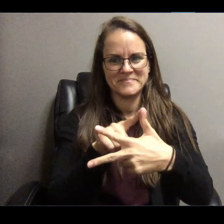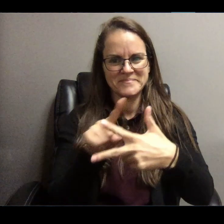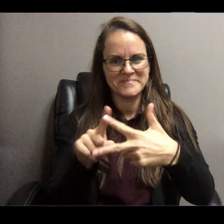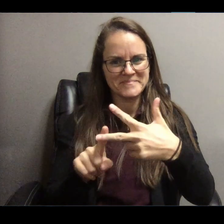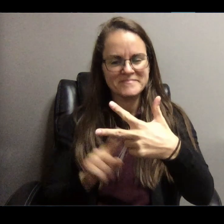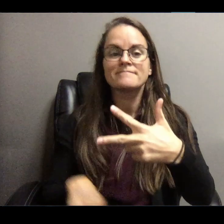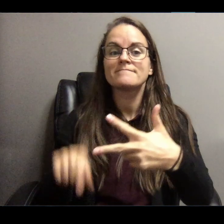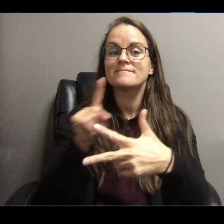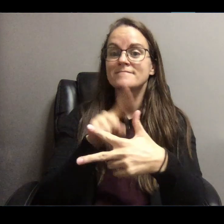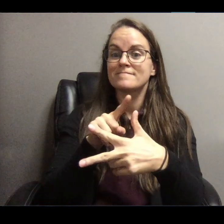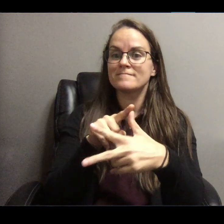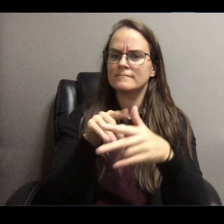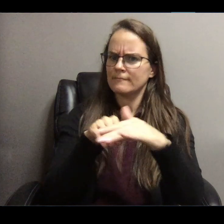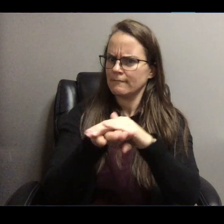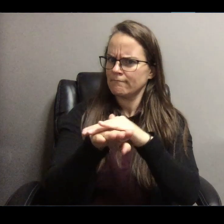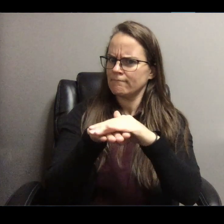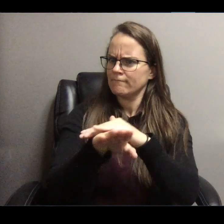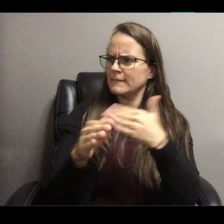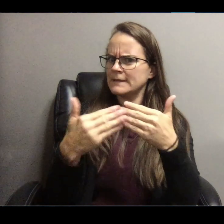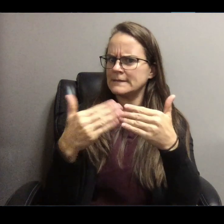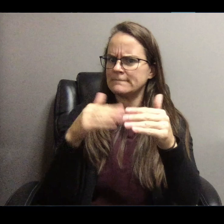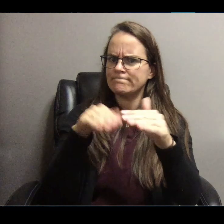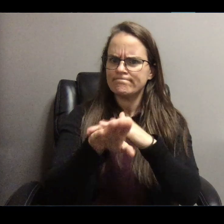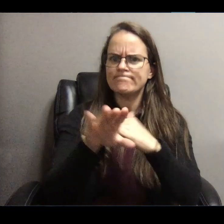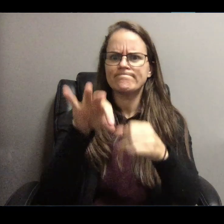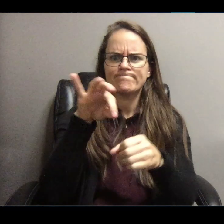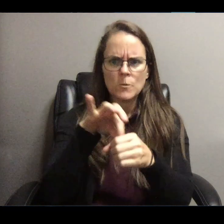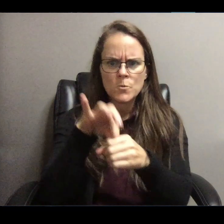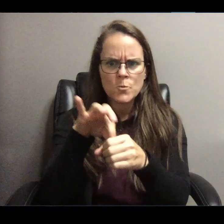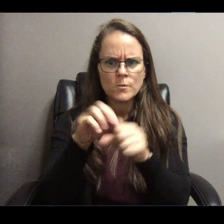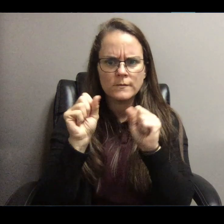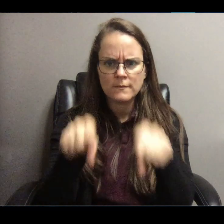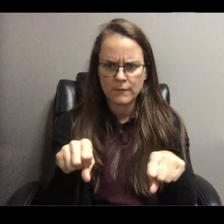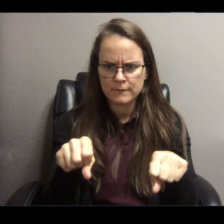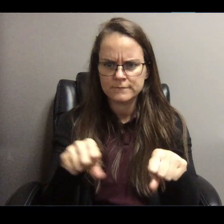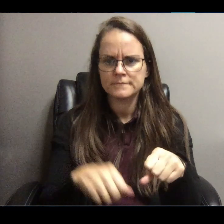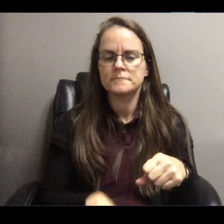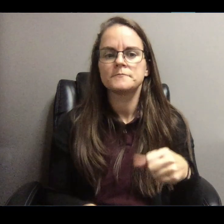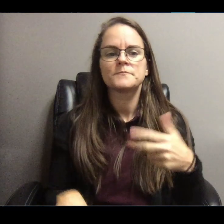Let's talk about voting. First of all, accessible voting,